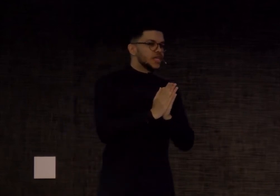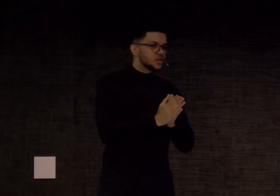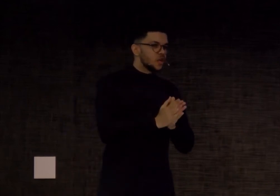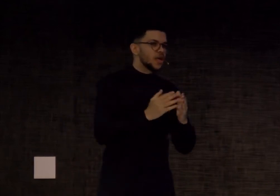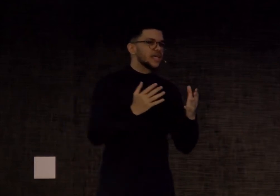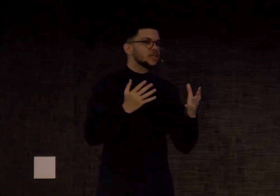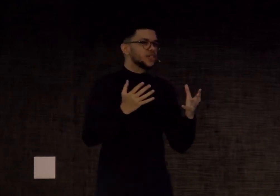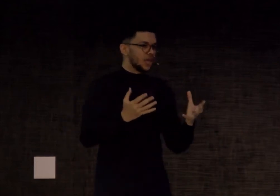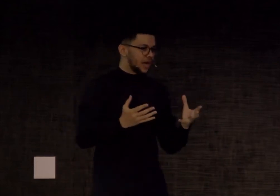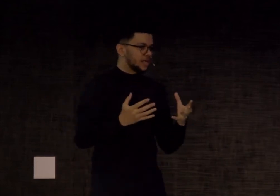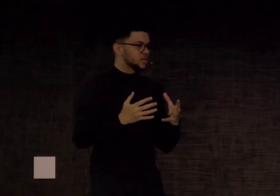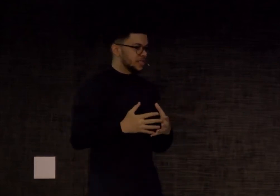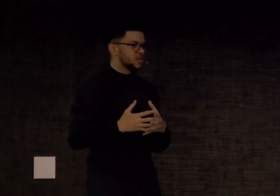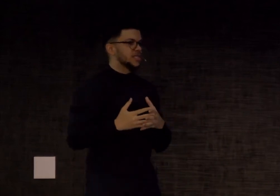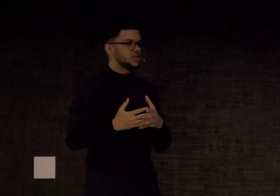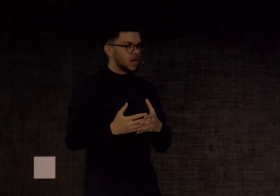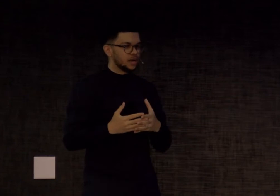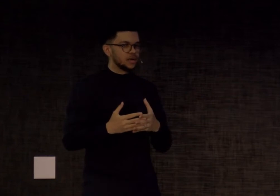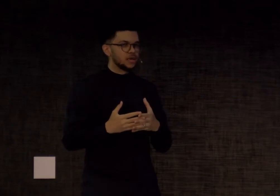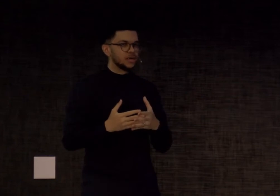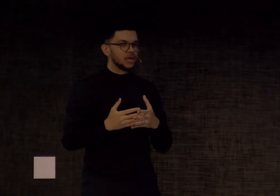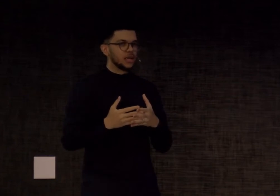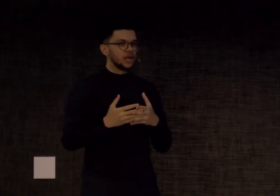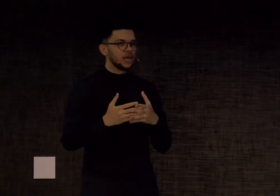We saw in July 2021